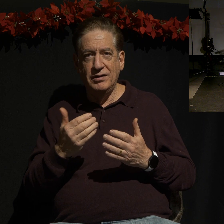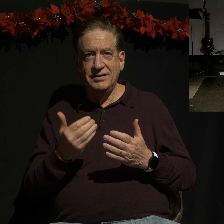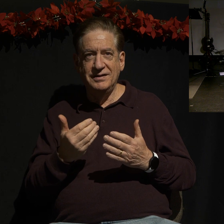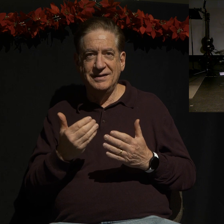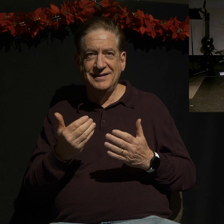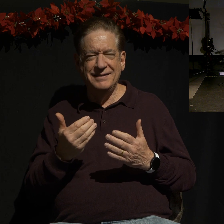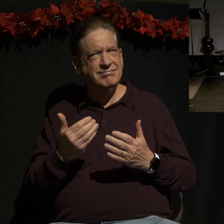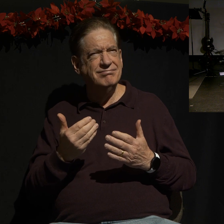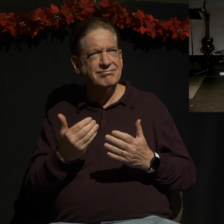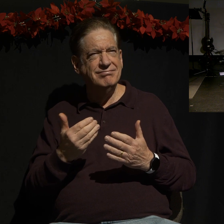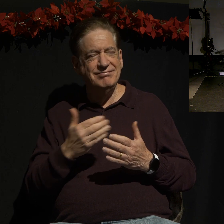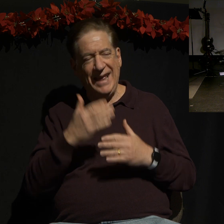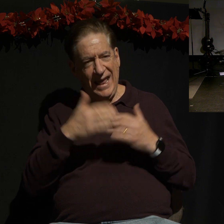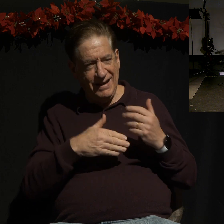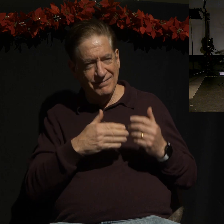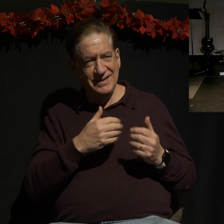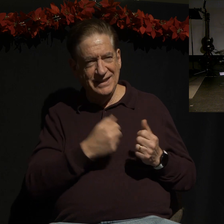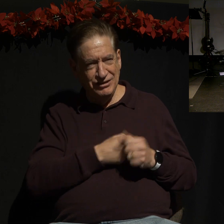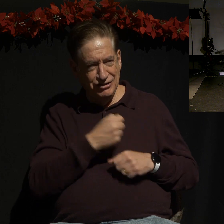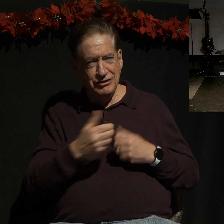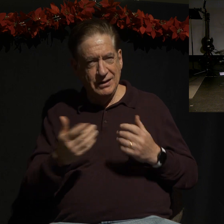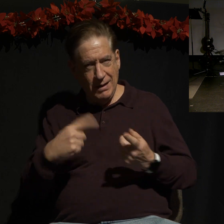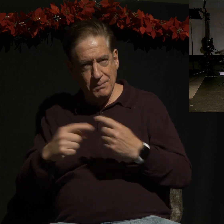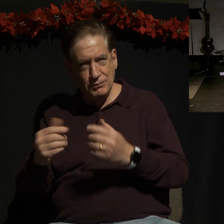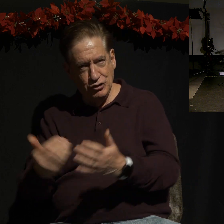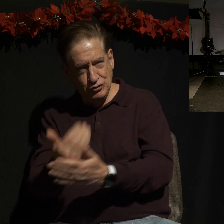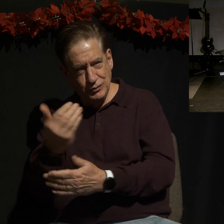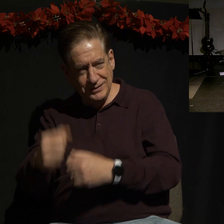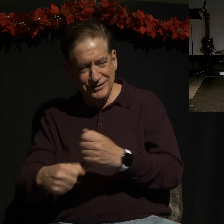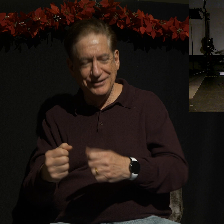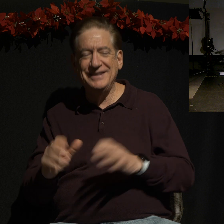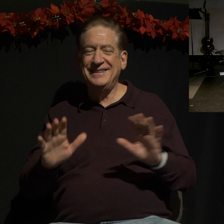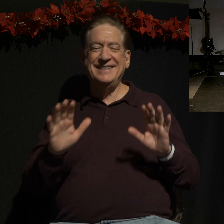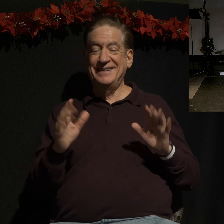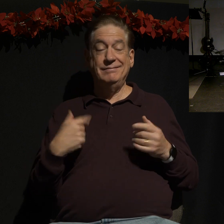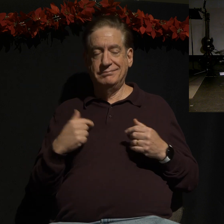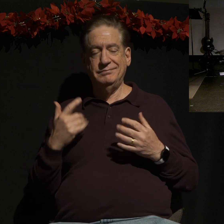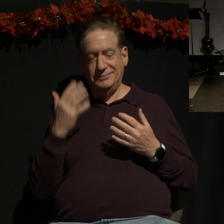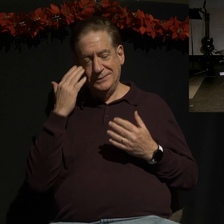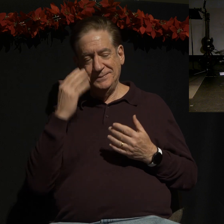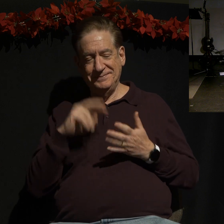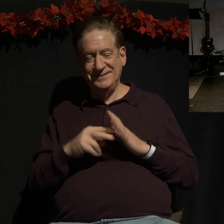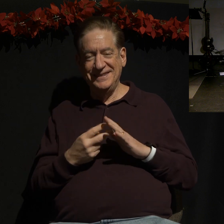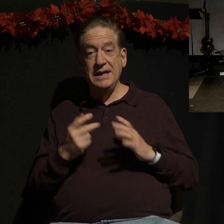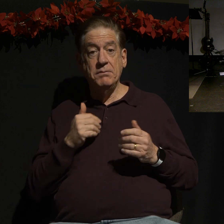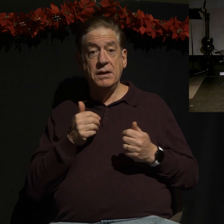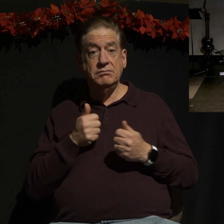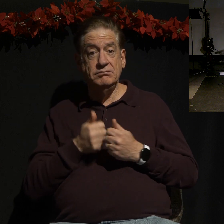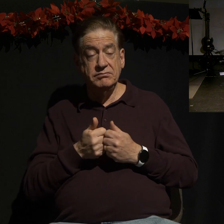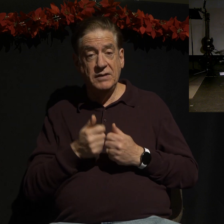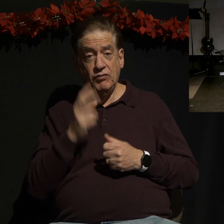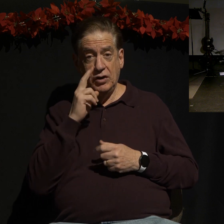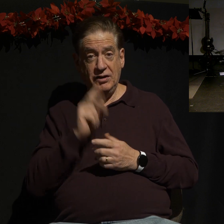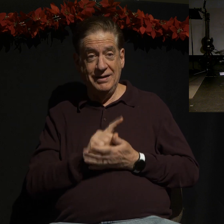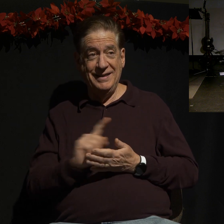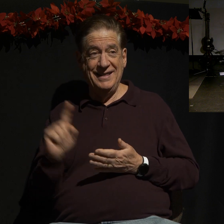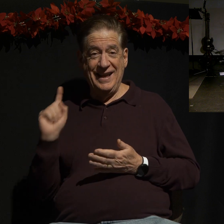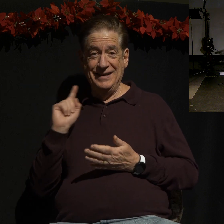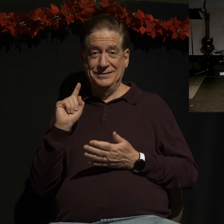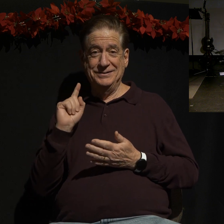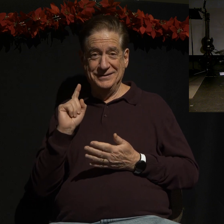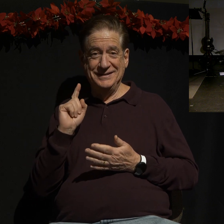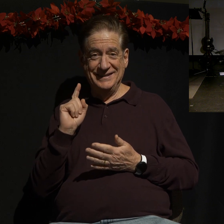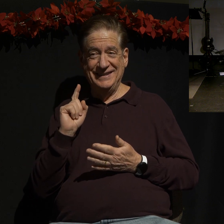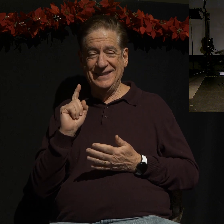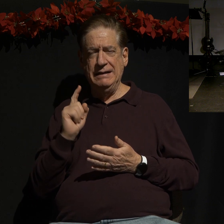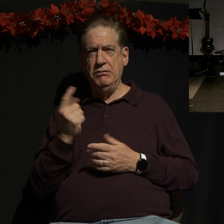year. You know what I meant. Coming up on this, right? If you look back at the last week, if you look back